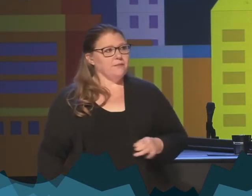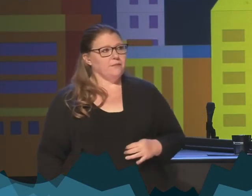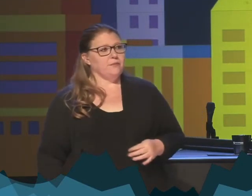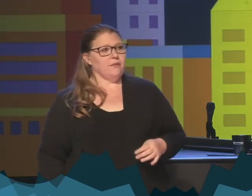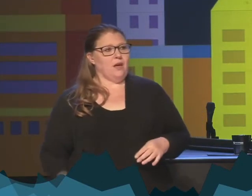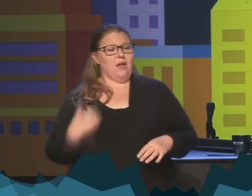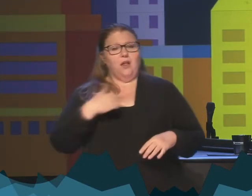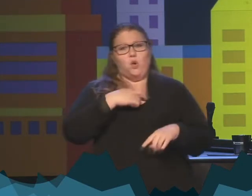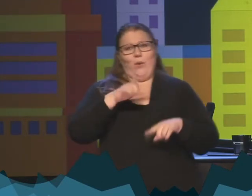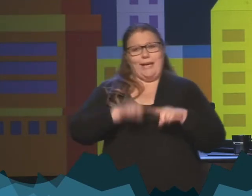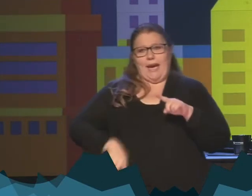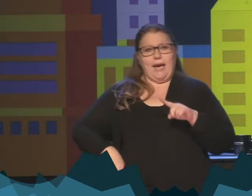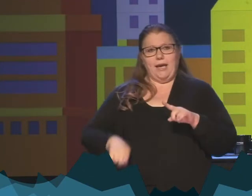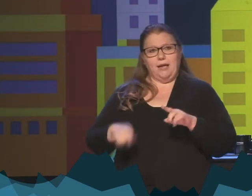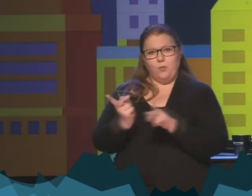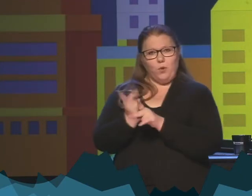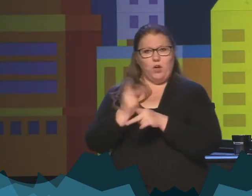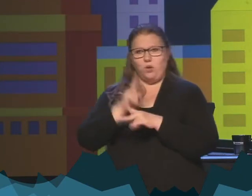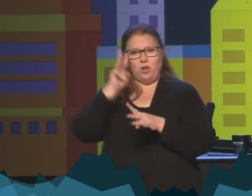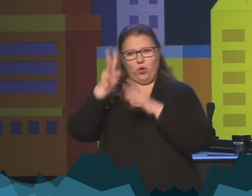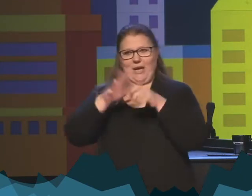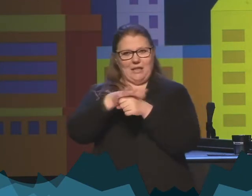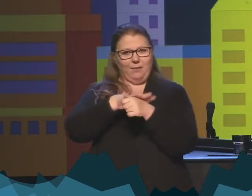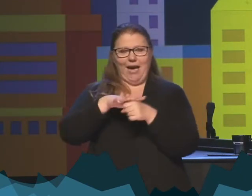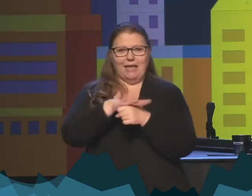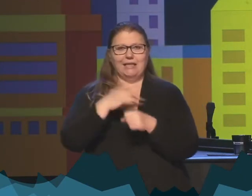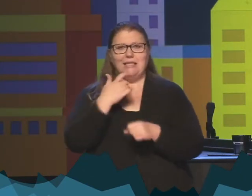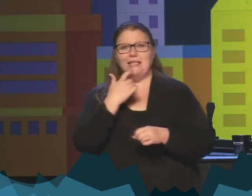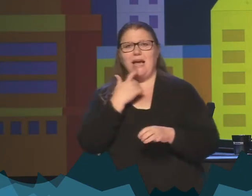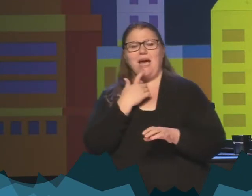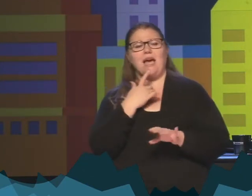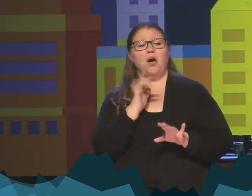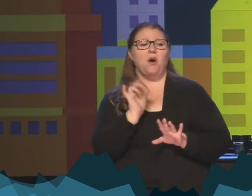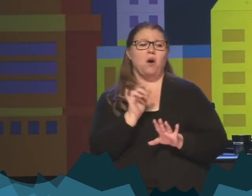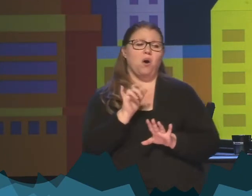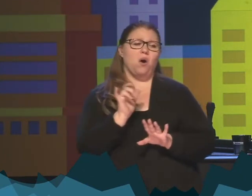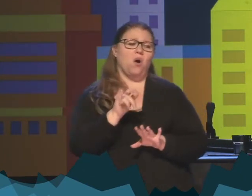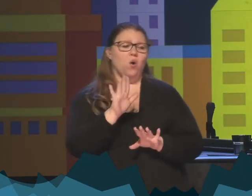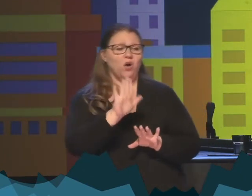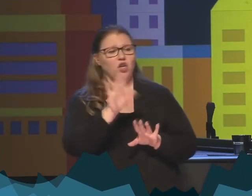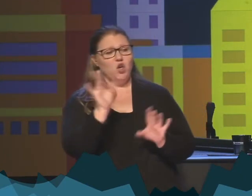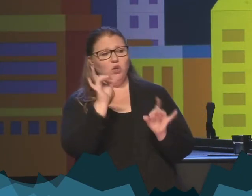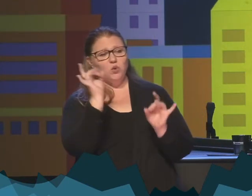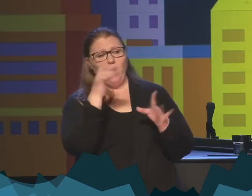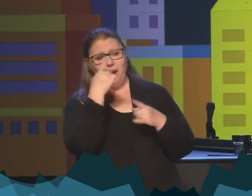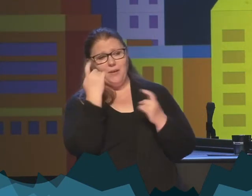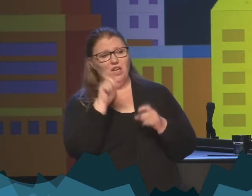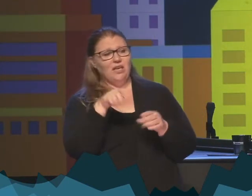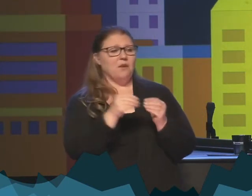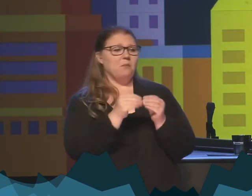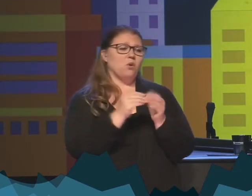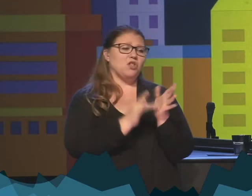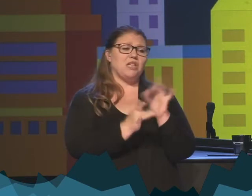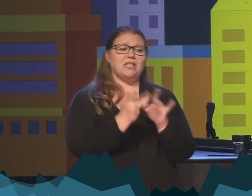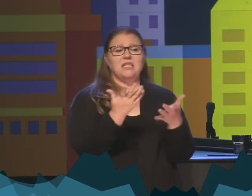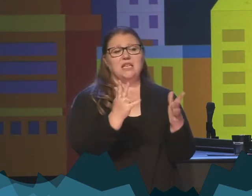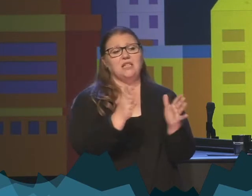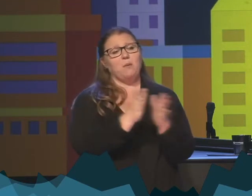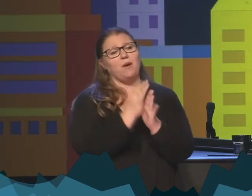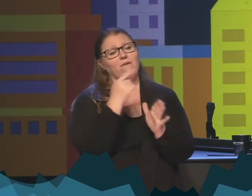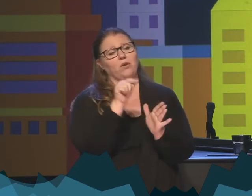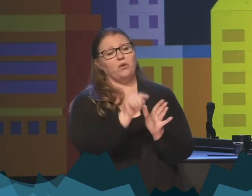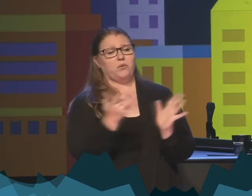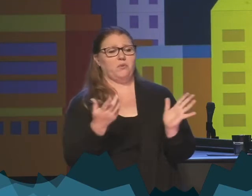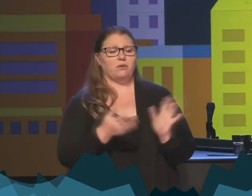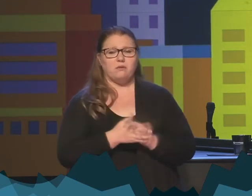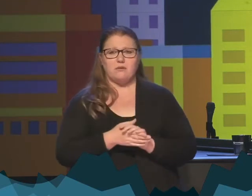We cannot produce, we cannot create spaces that simply say, oh, your trauma, you just need more of Jesus. Let's pray for you.